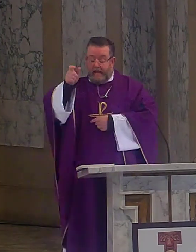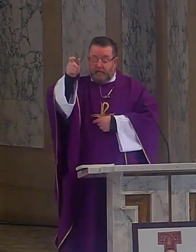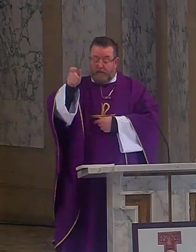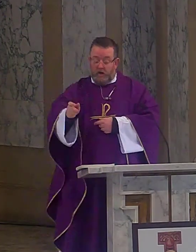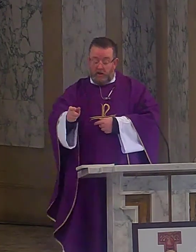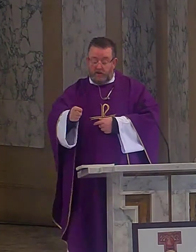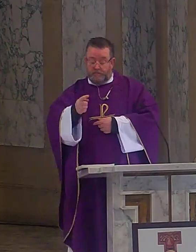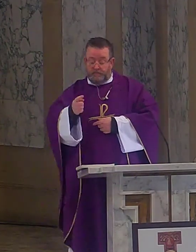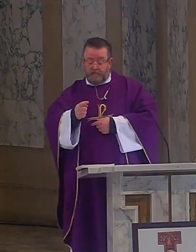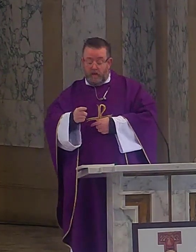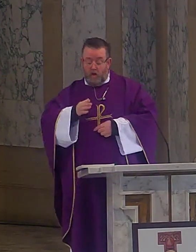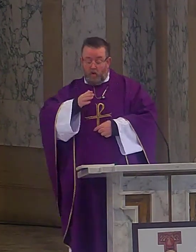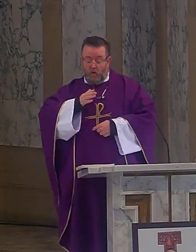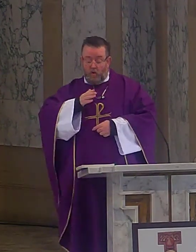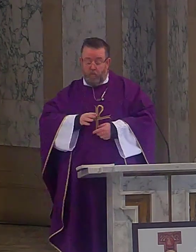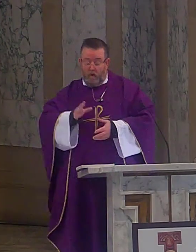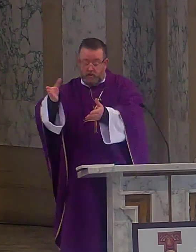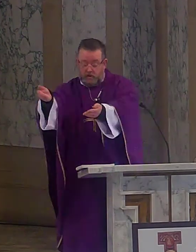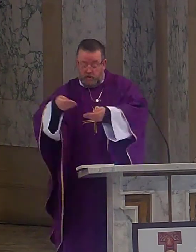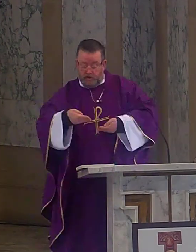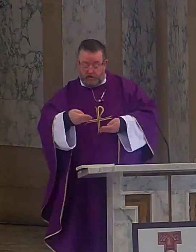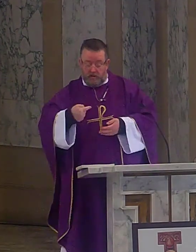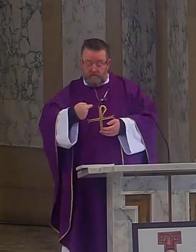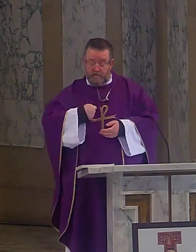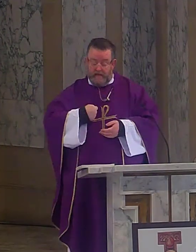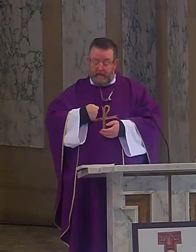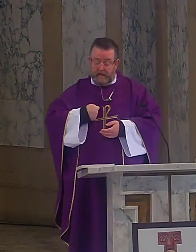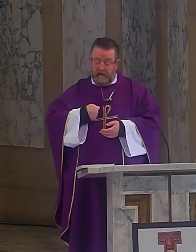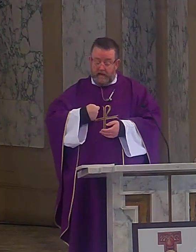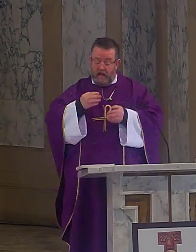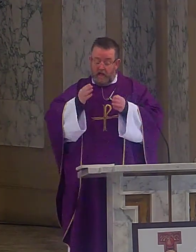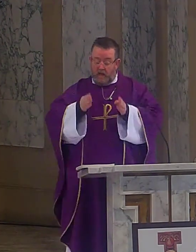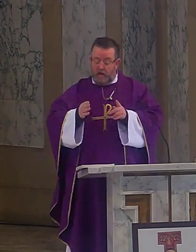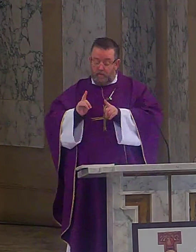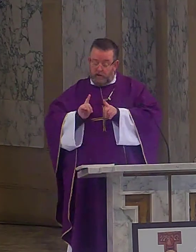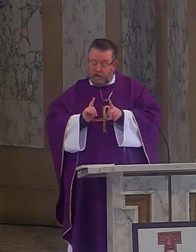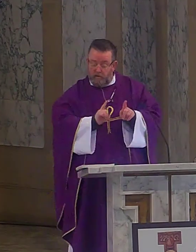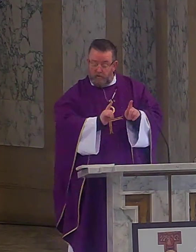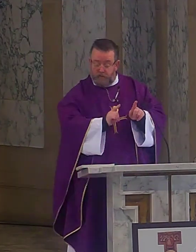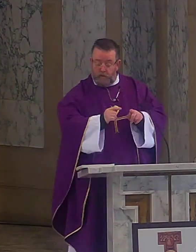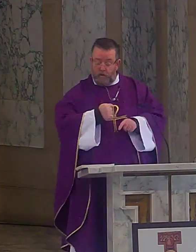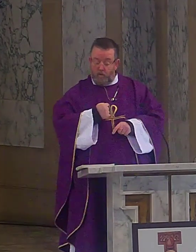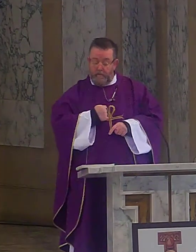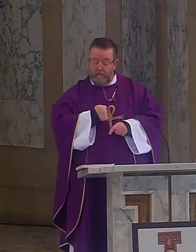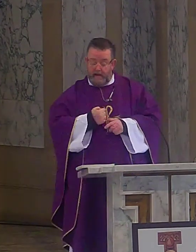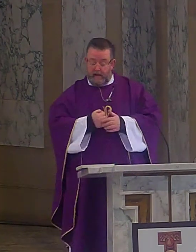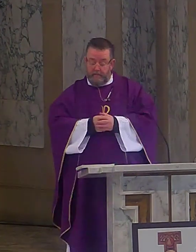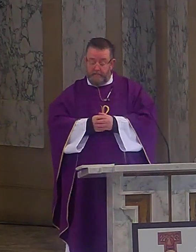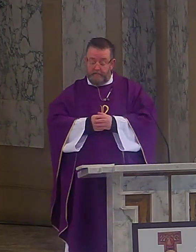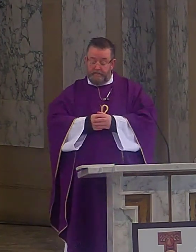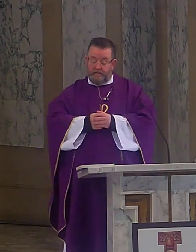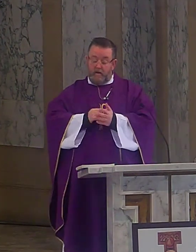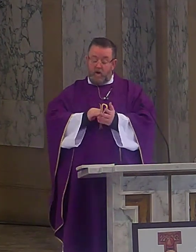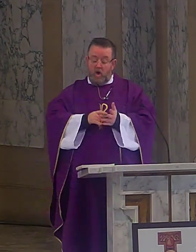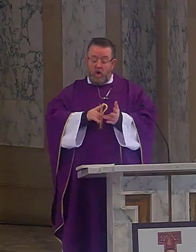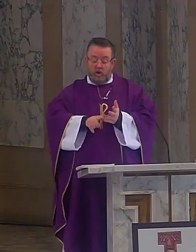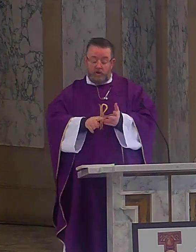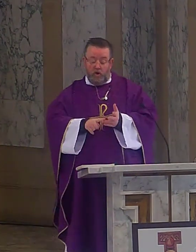any person who wants to serve me must follow me